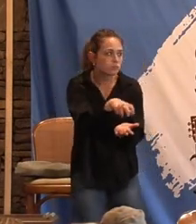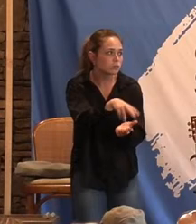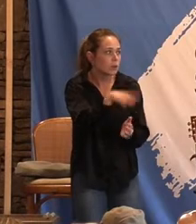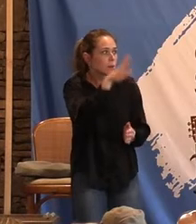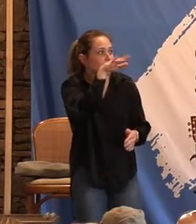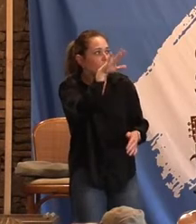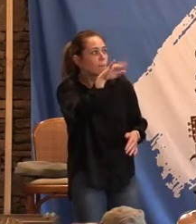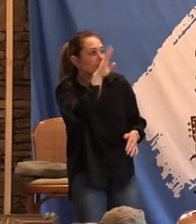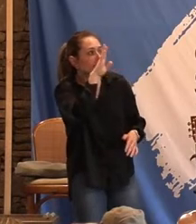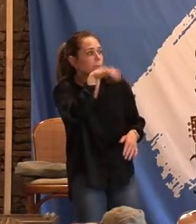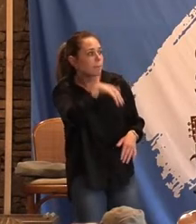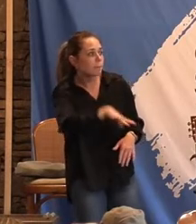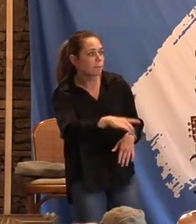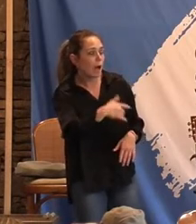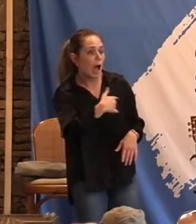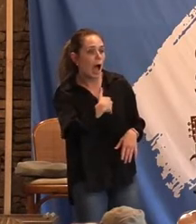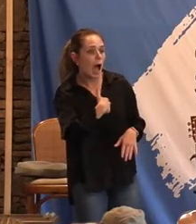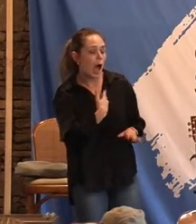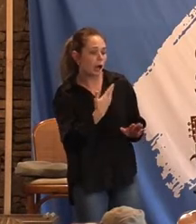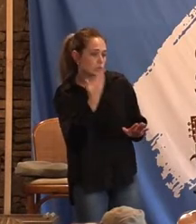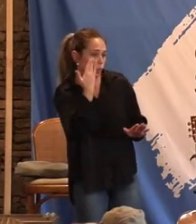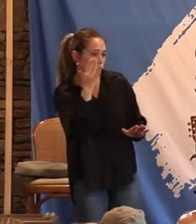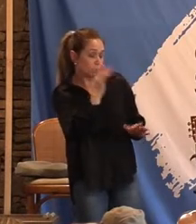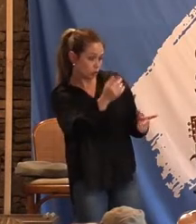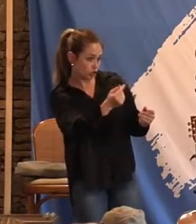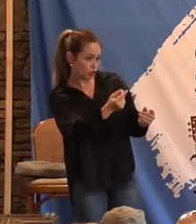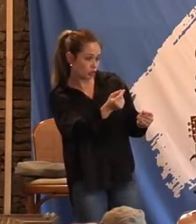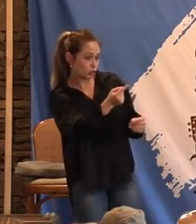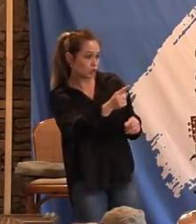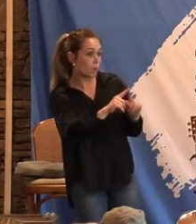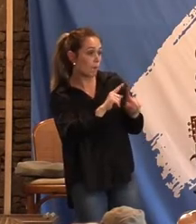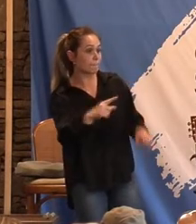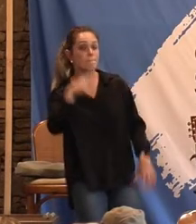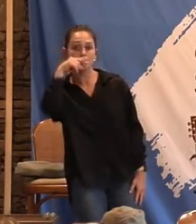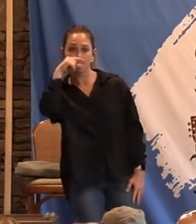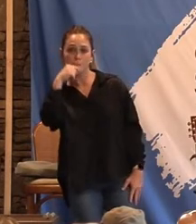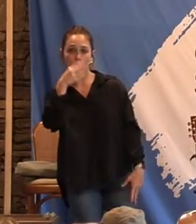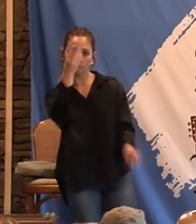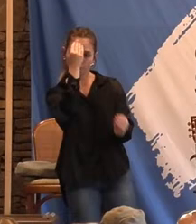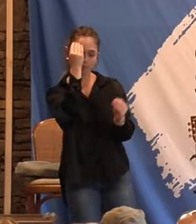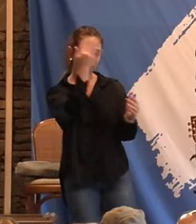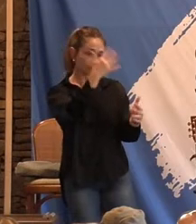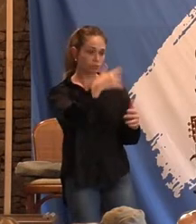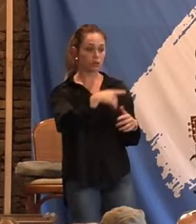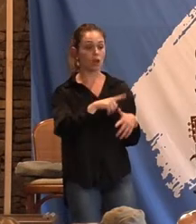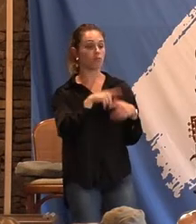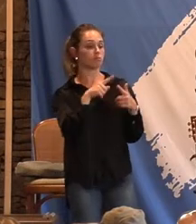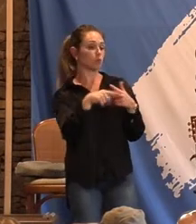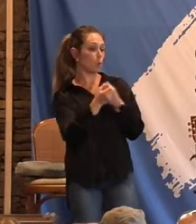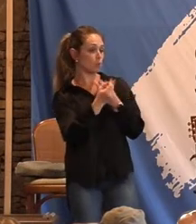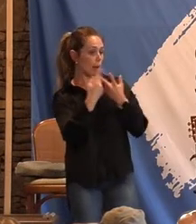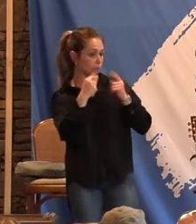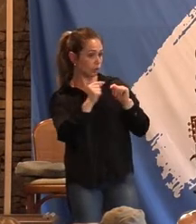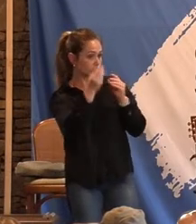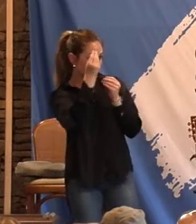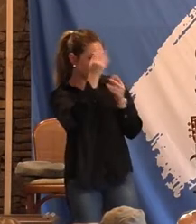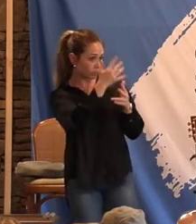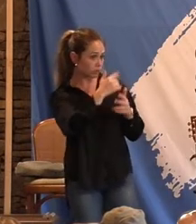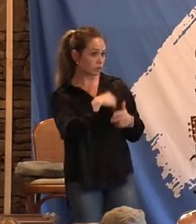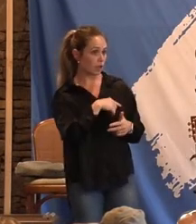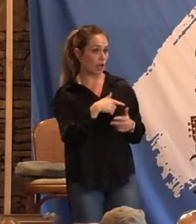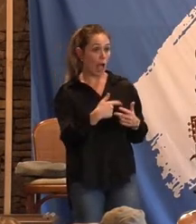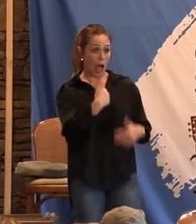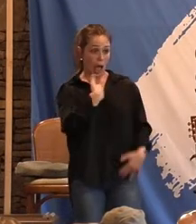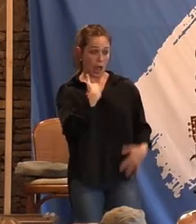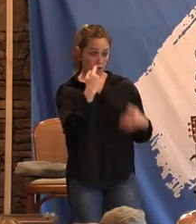Mr. Elephant, I don't know what you're doing, but the bird tried to tell you. Now the rabbit tried to tell you. Now